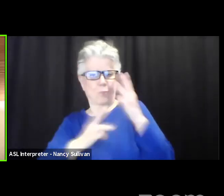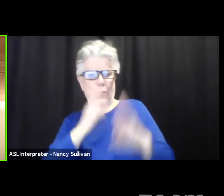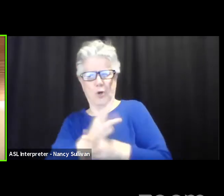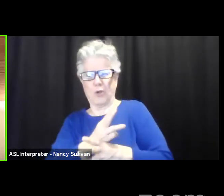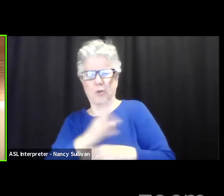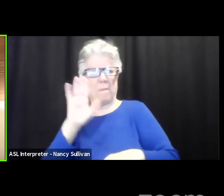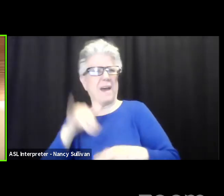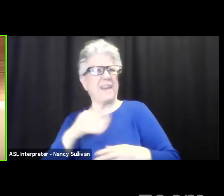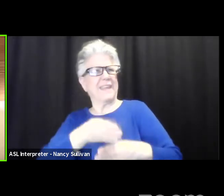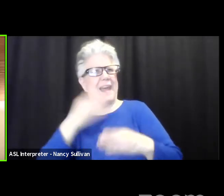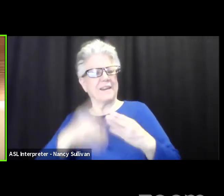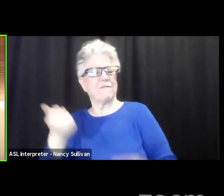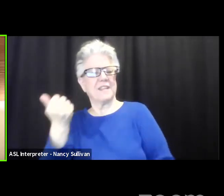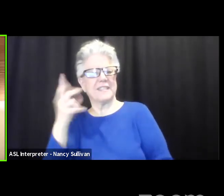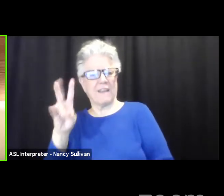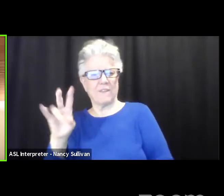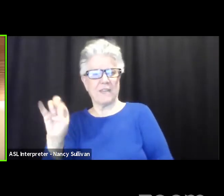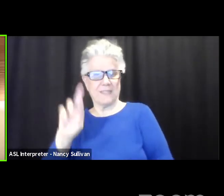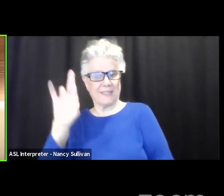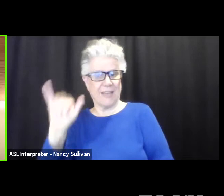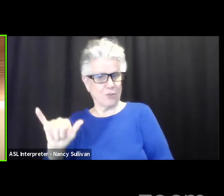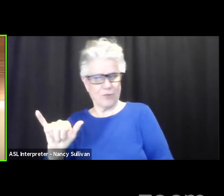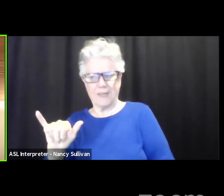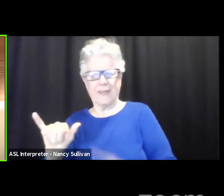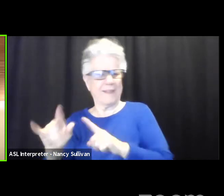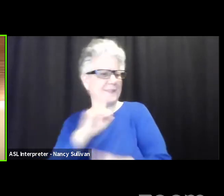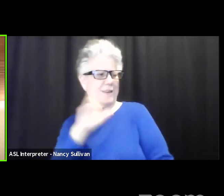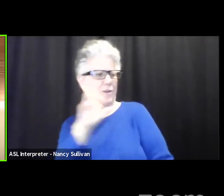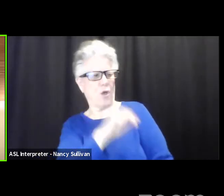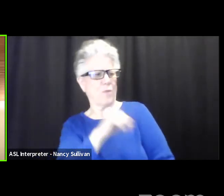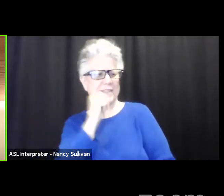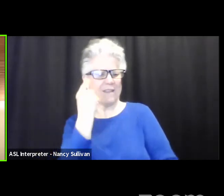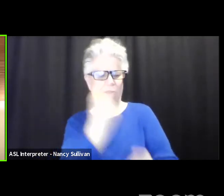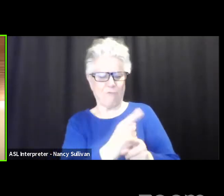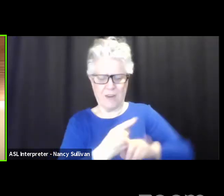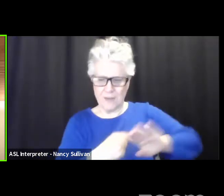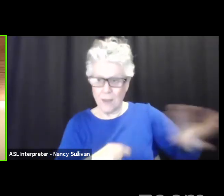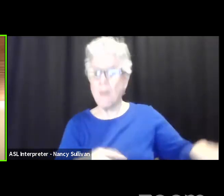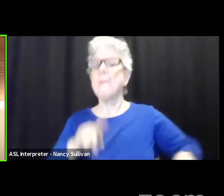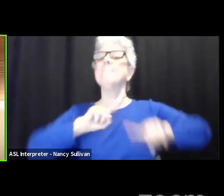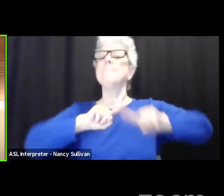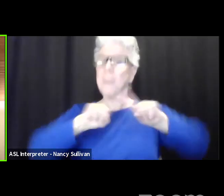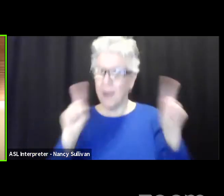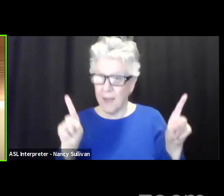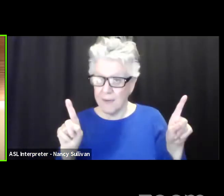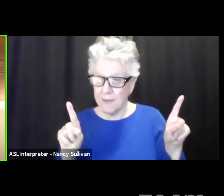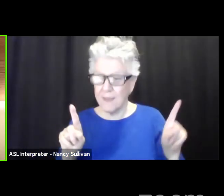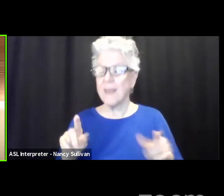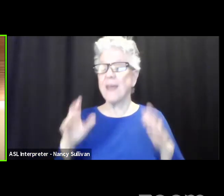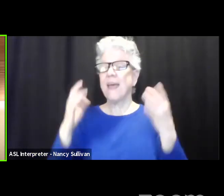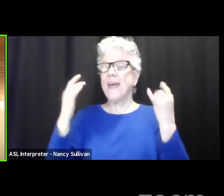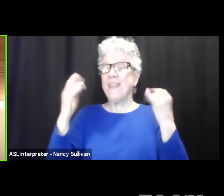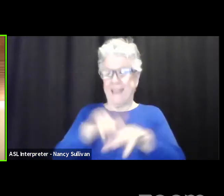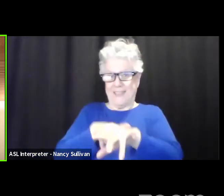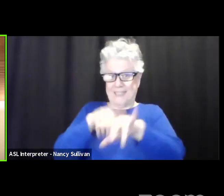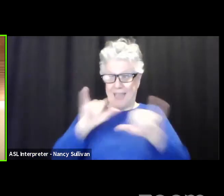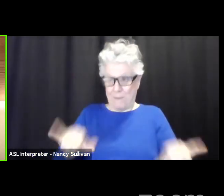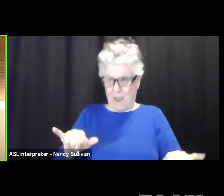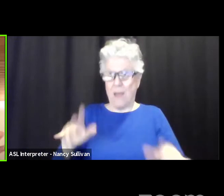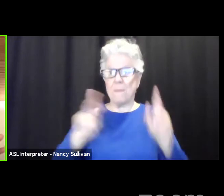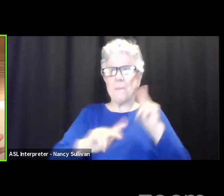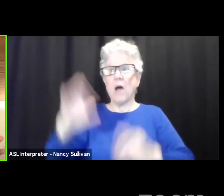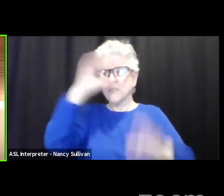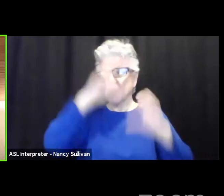17th century. Nevertheless, it's reasonable to surmise that the contemporary widespread presumption that Aquinas